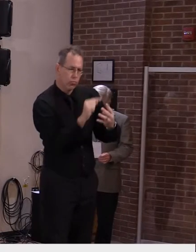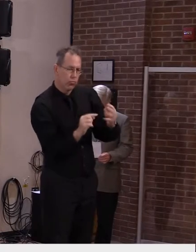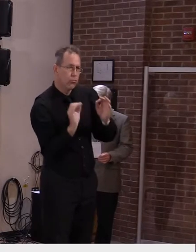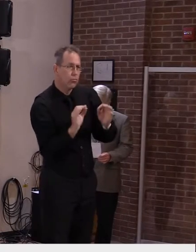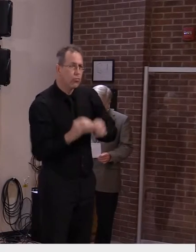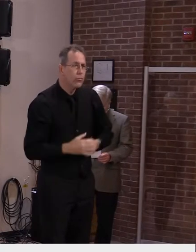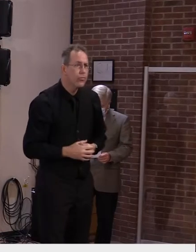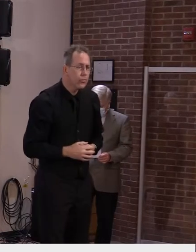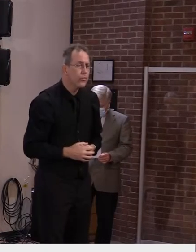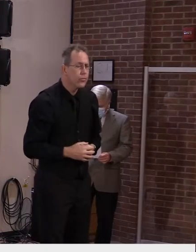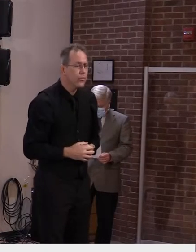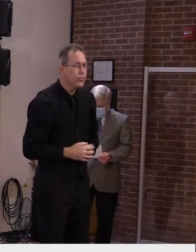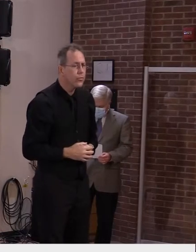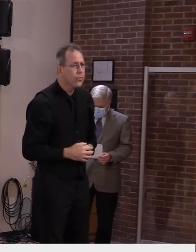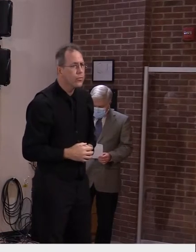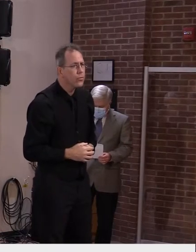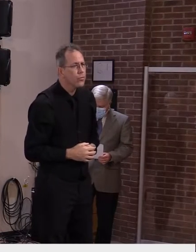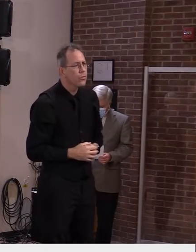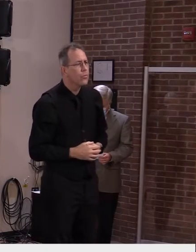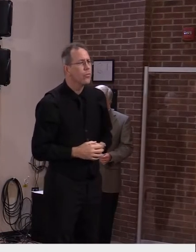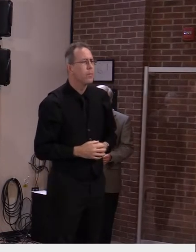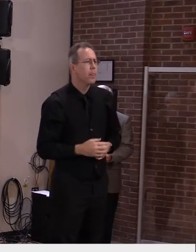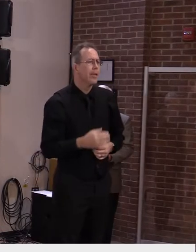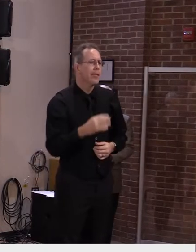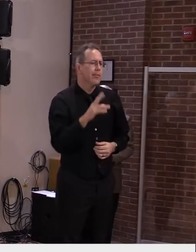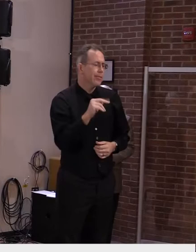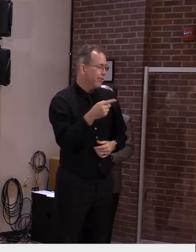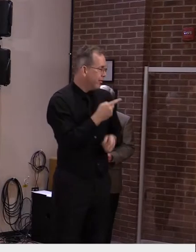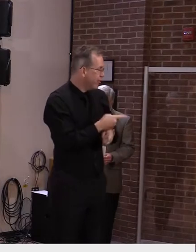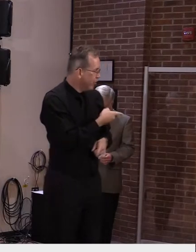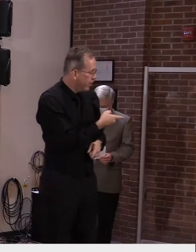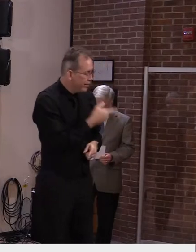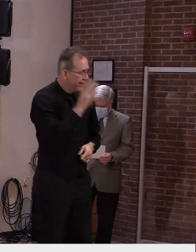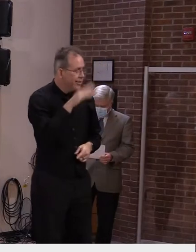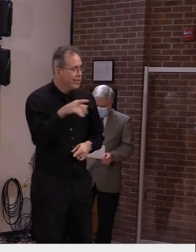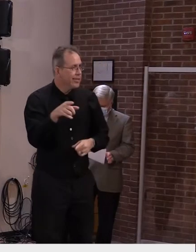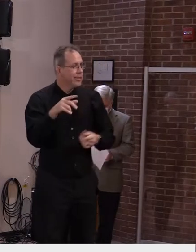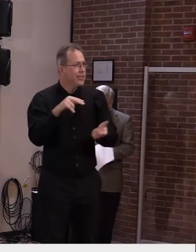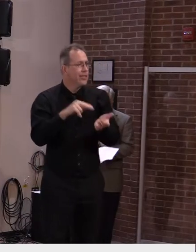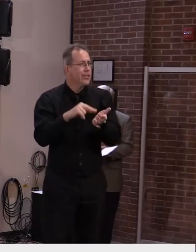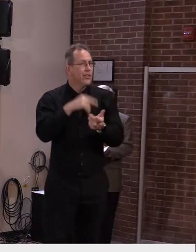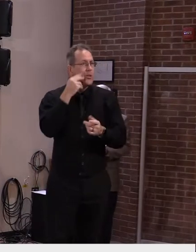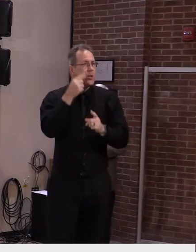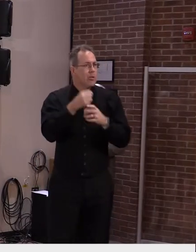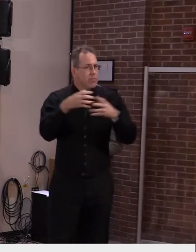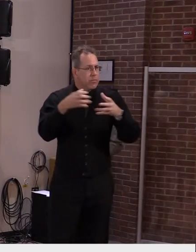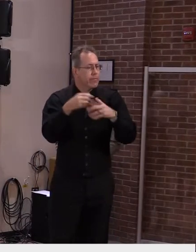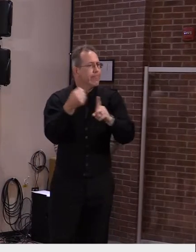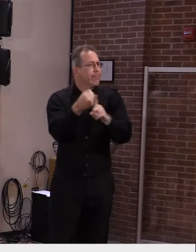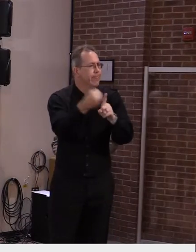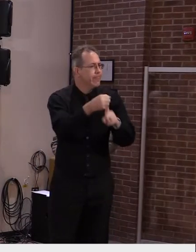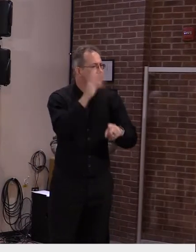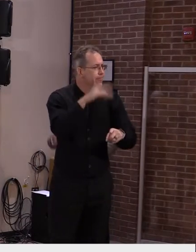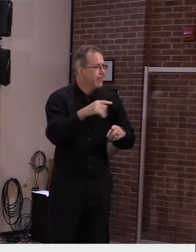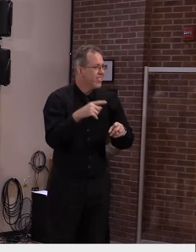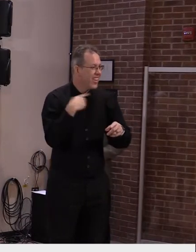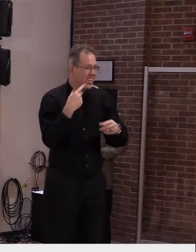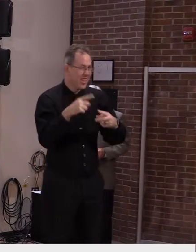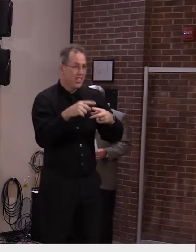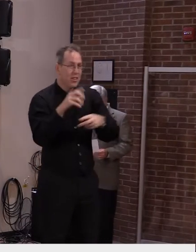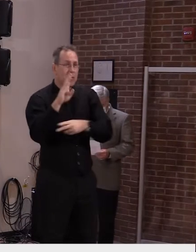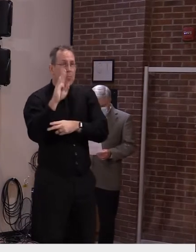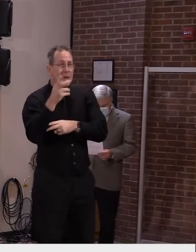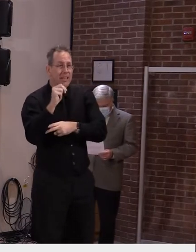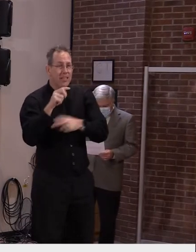Unfortunately, you mentioned a facility that is in a part of the state that I talked about earlier that has had an increase